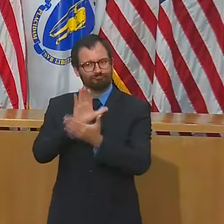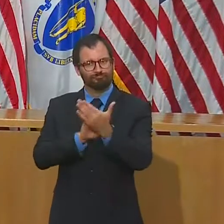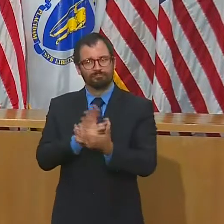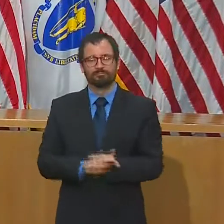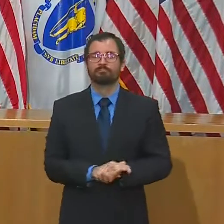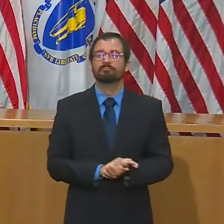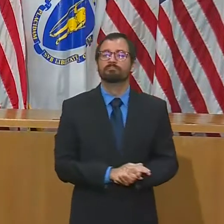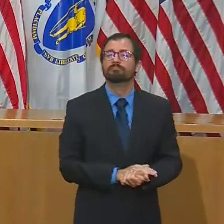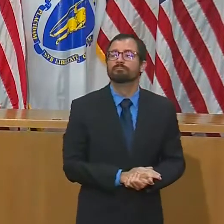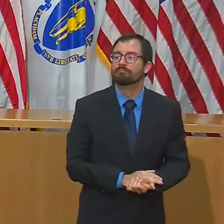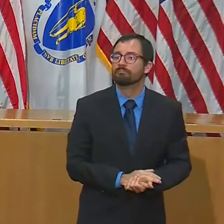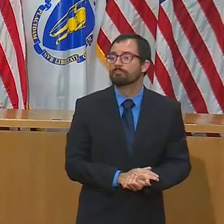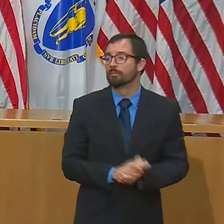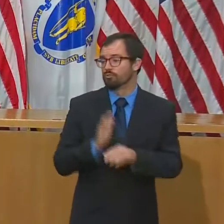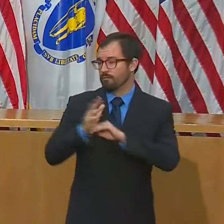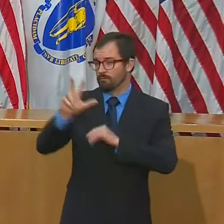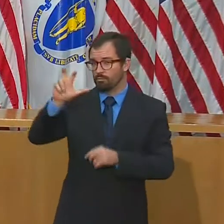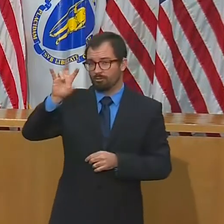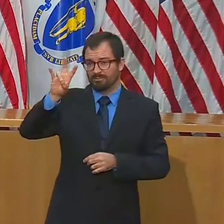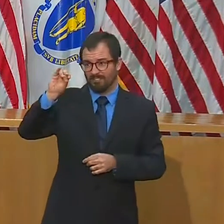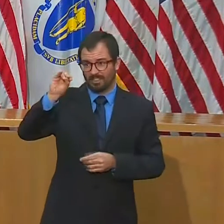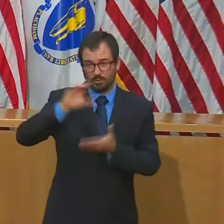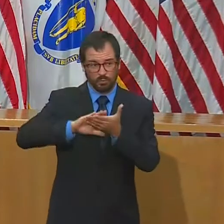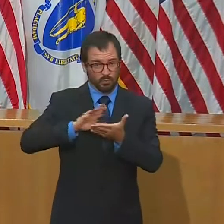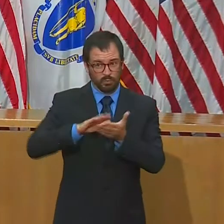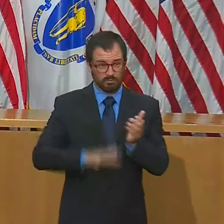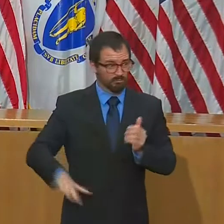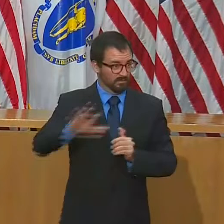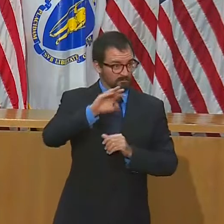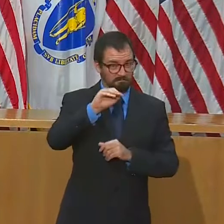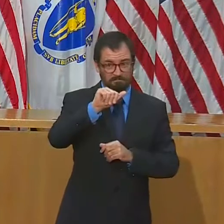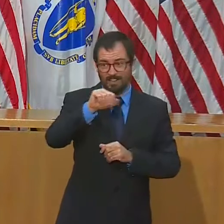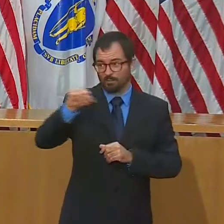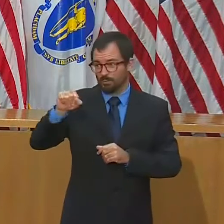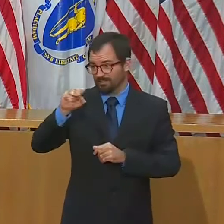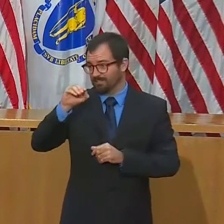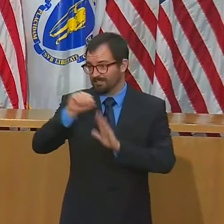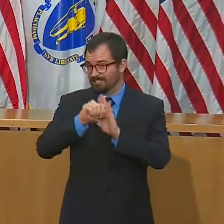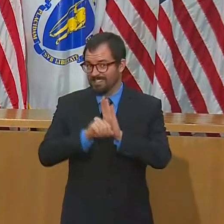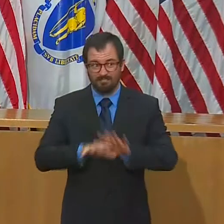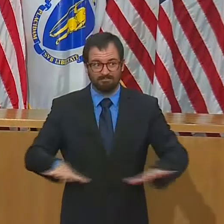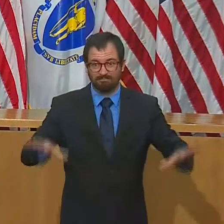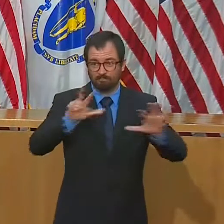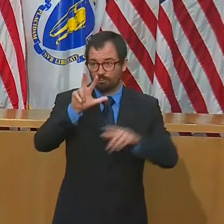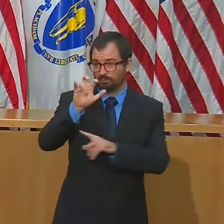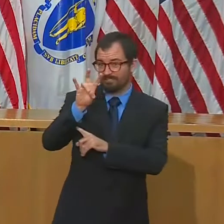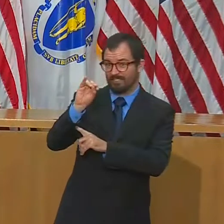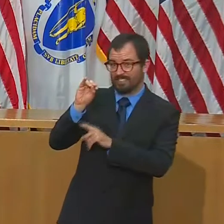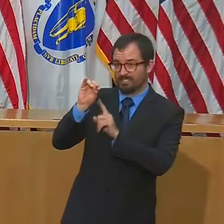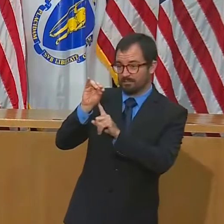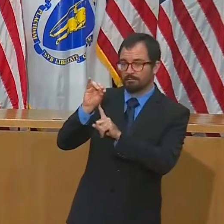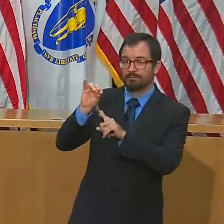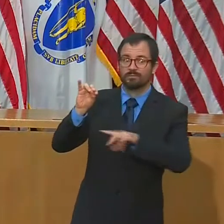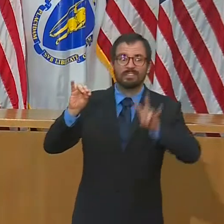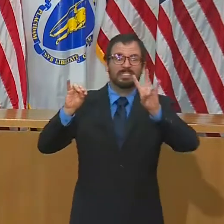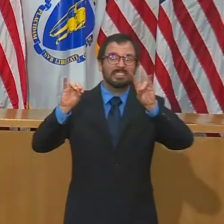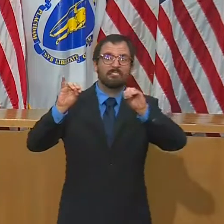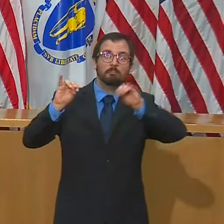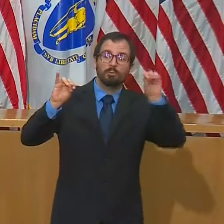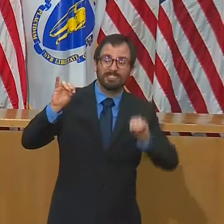than 70% indicated they plan to offer a hybrid or fully in-person learning model. Approximately